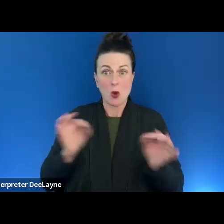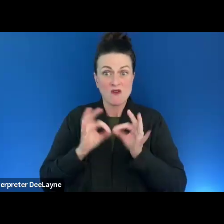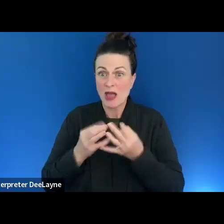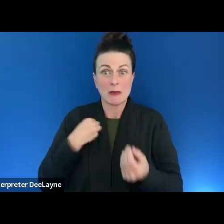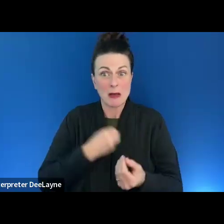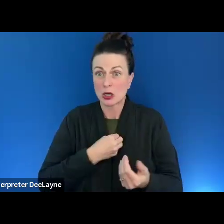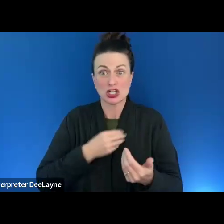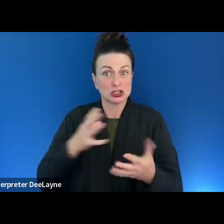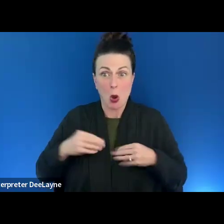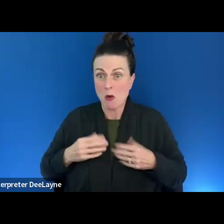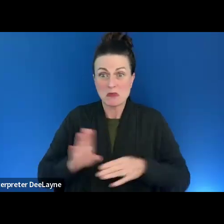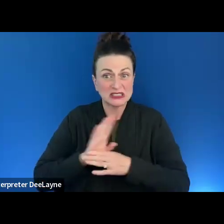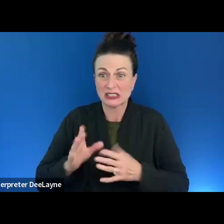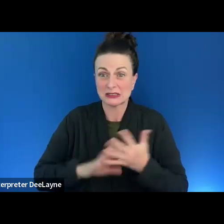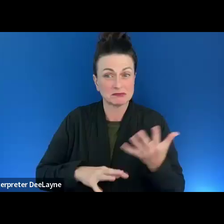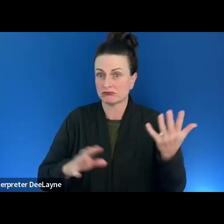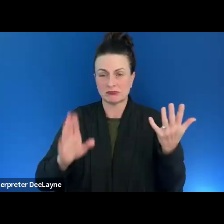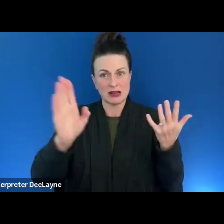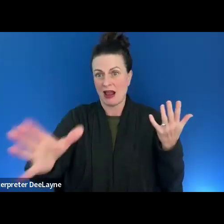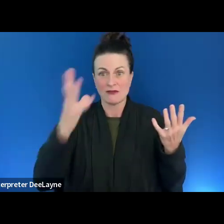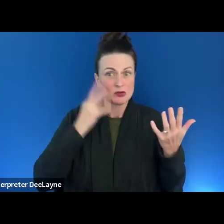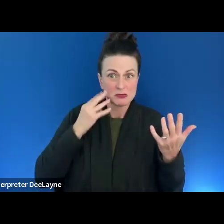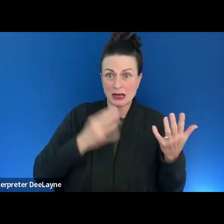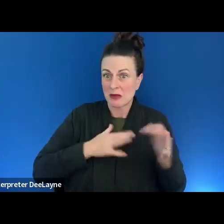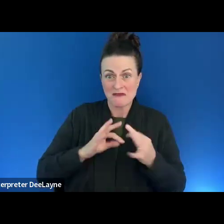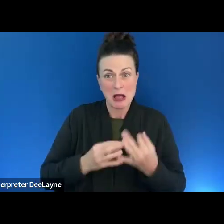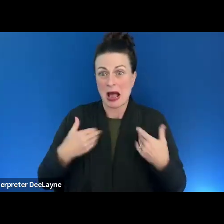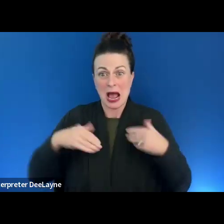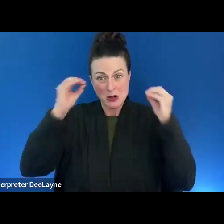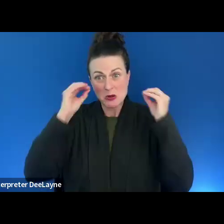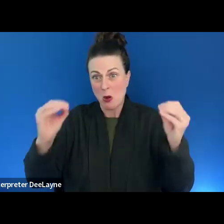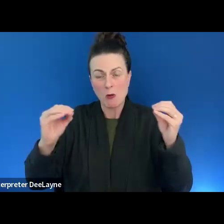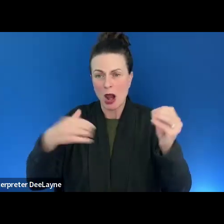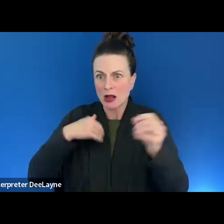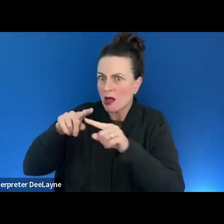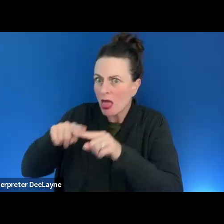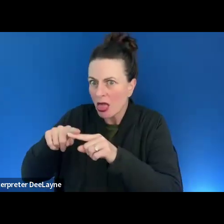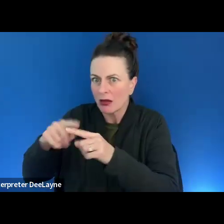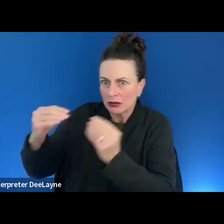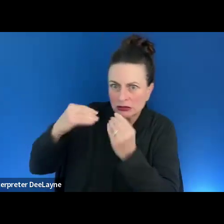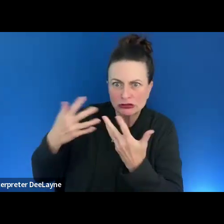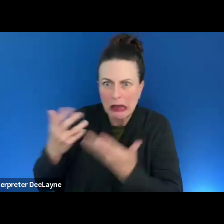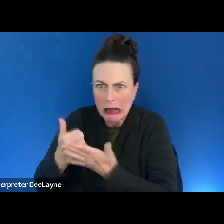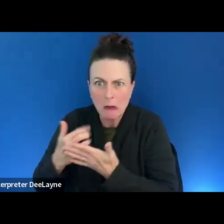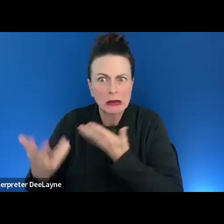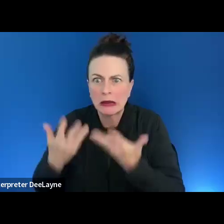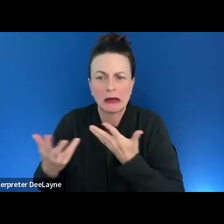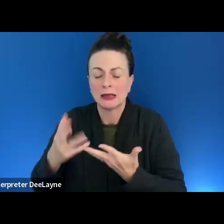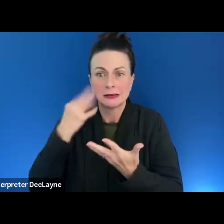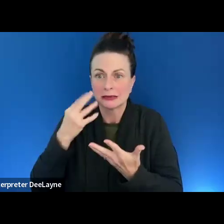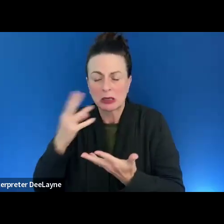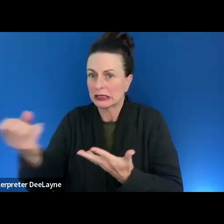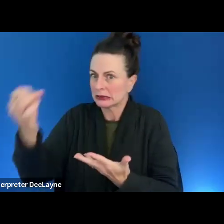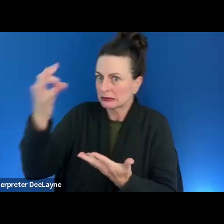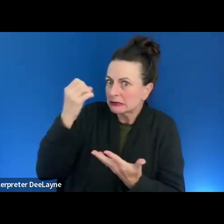members who have ever owned businesses, that's not something that's been in my family. I didn't have anybody that I could lean on or that could give me that personal